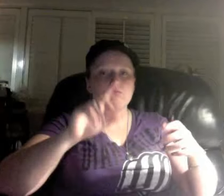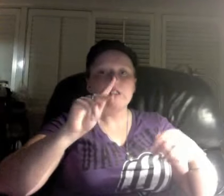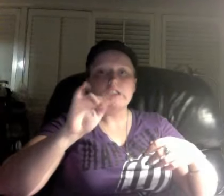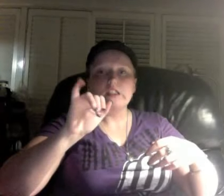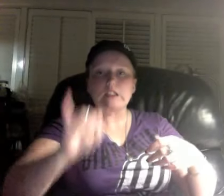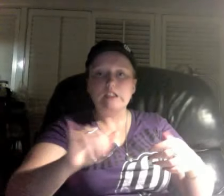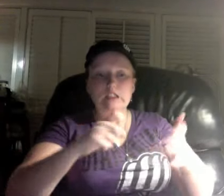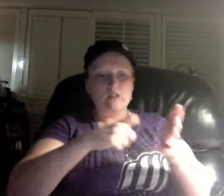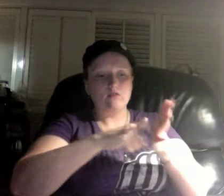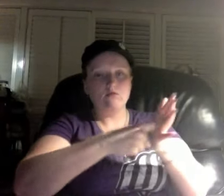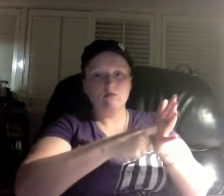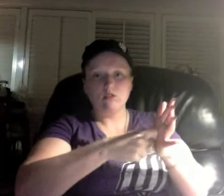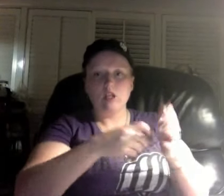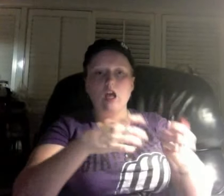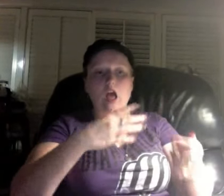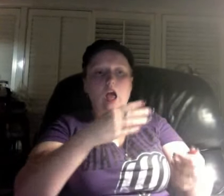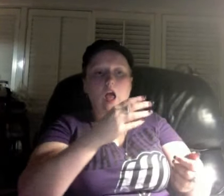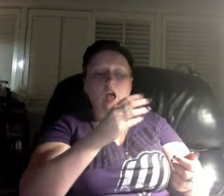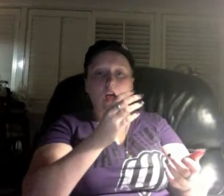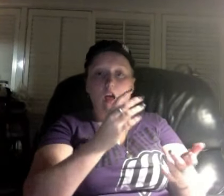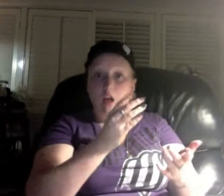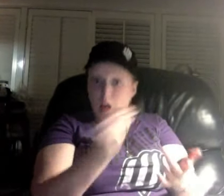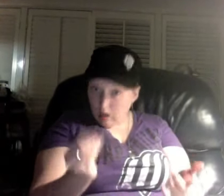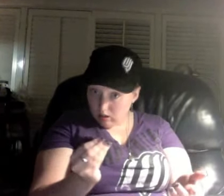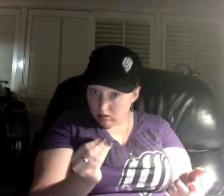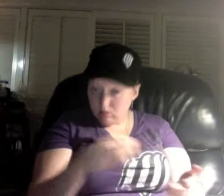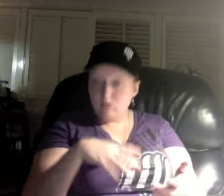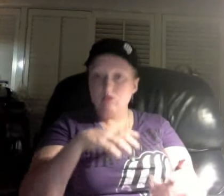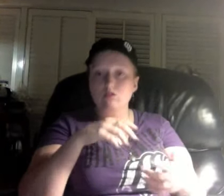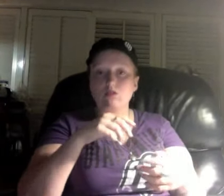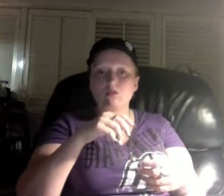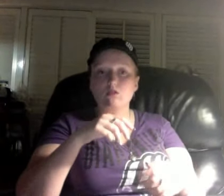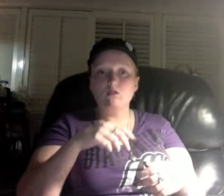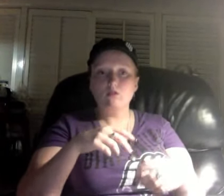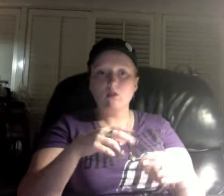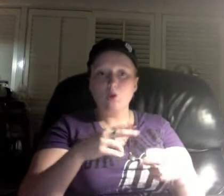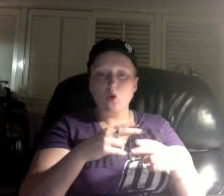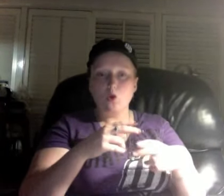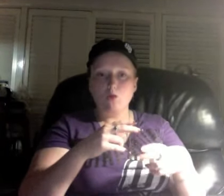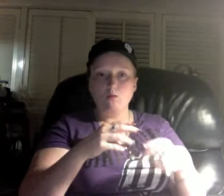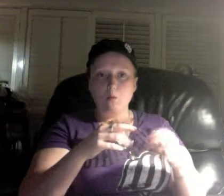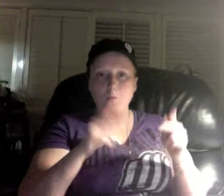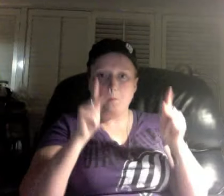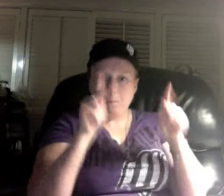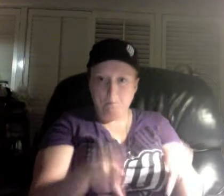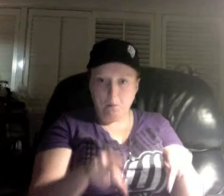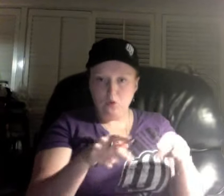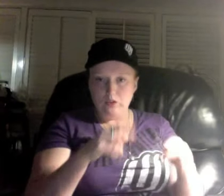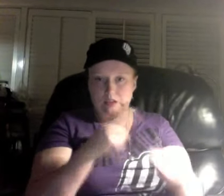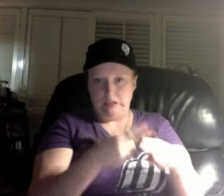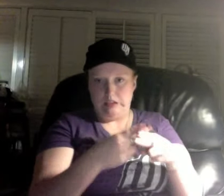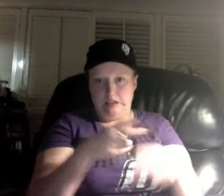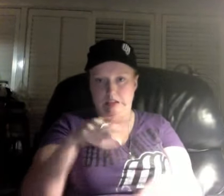And then, so I have that, and then as soon as the readings go by really quickly, and then I have questions about the readings, so then we